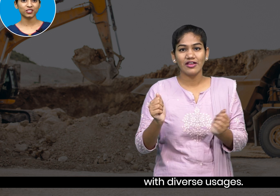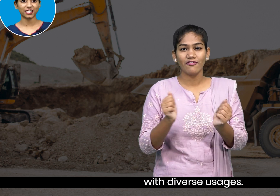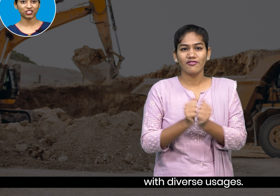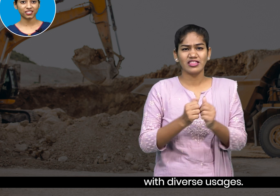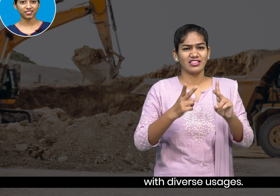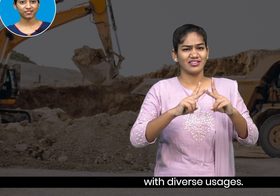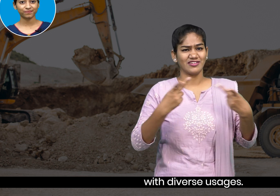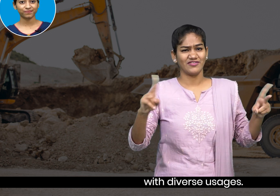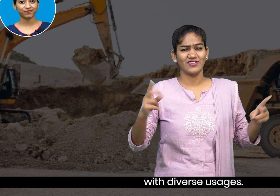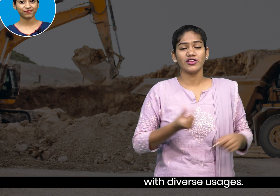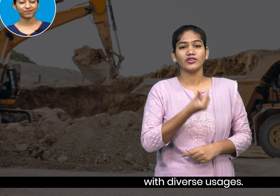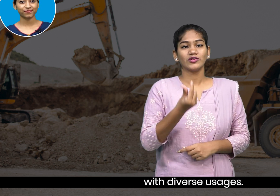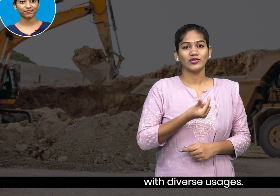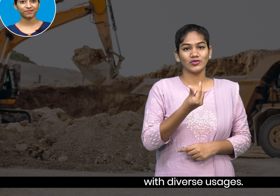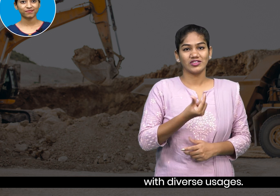diverse usages.